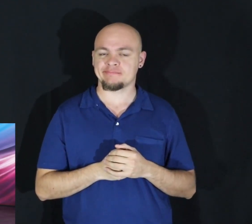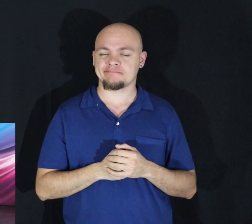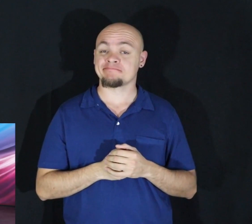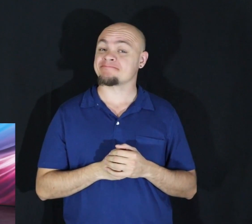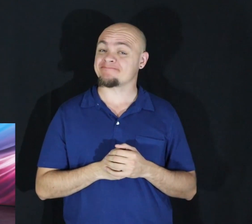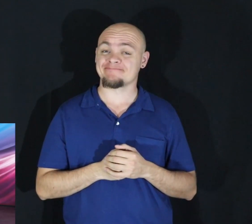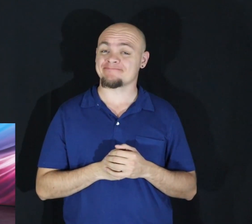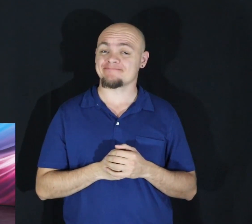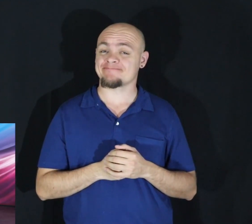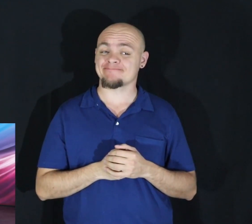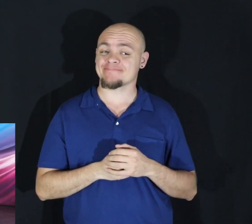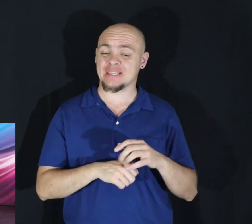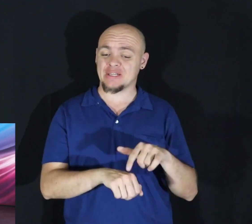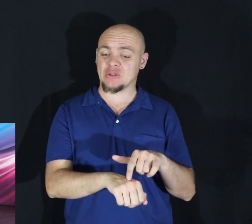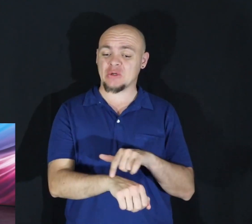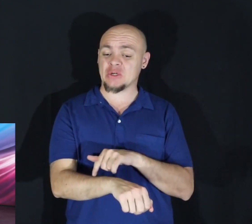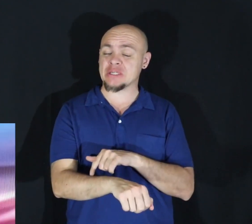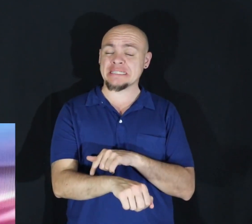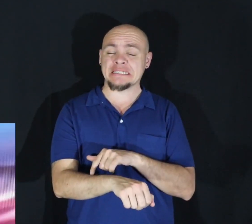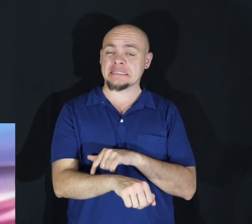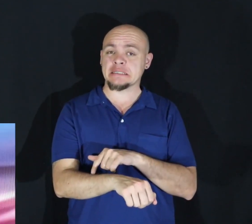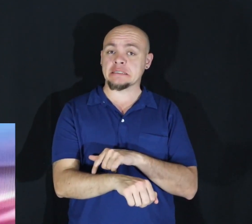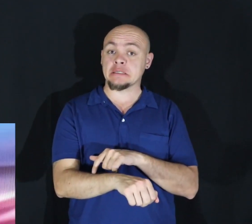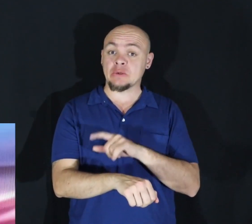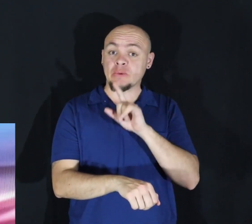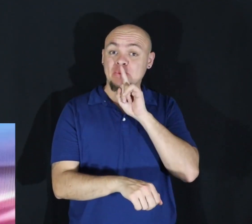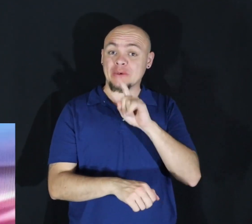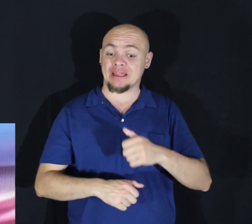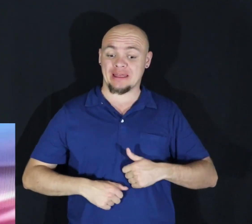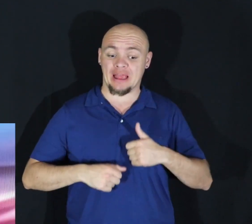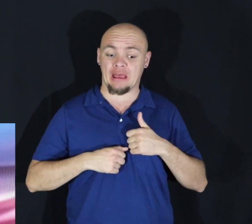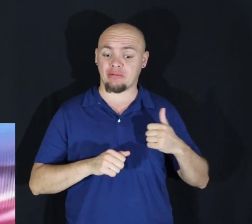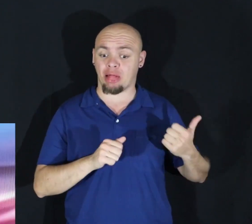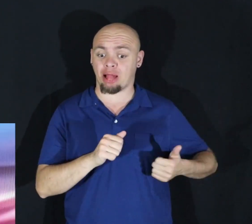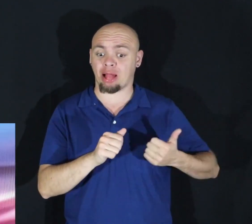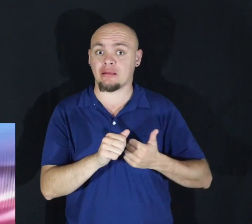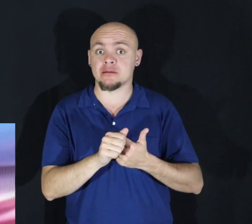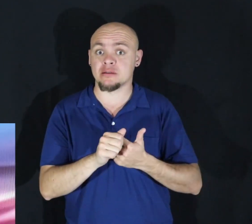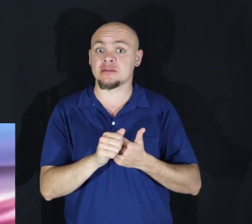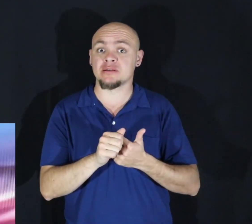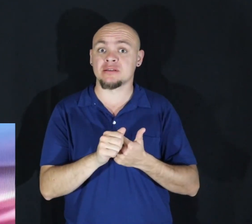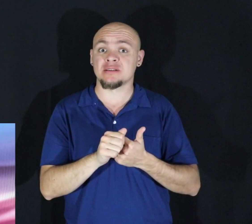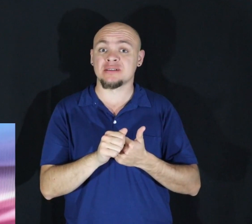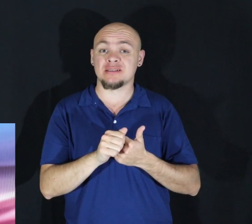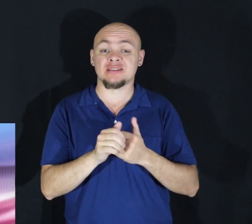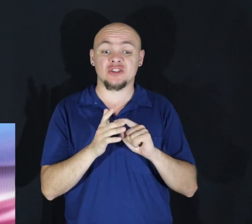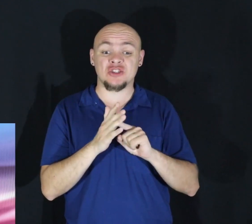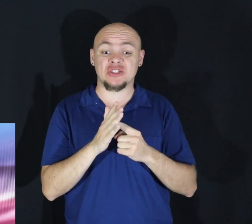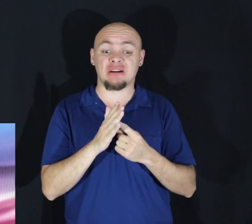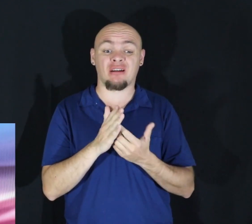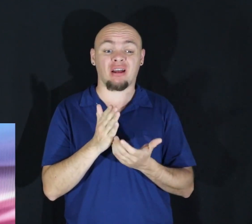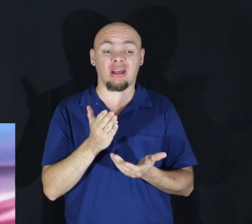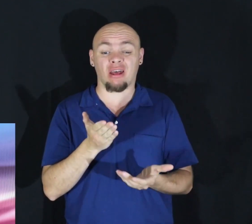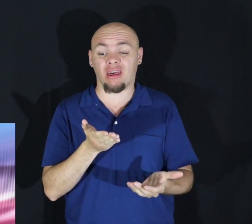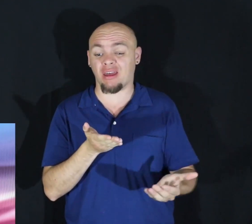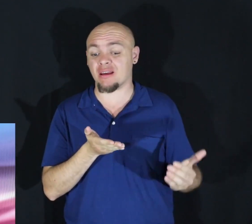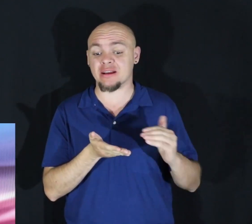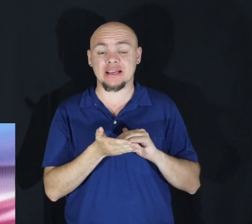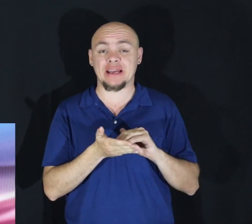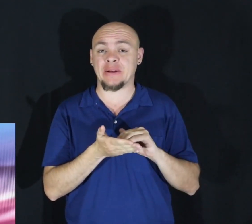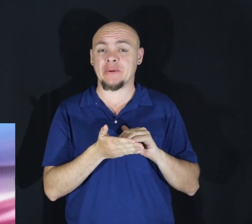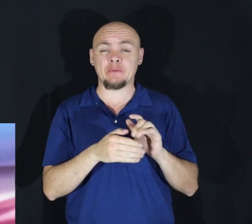Well, it didn't take very long until reality caught up with me. And so I had to start from scratch. This